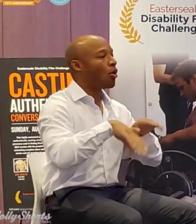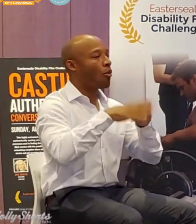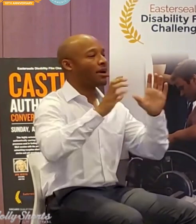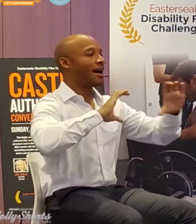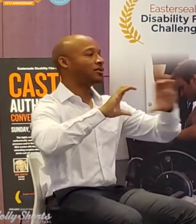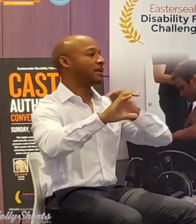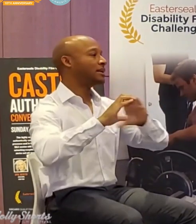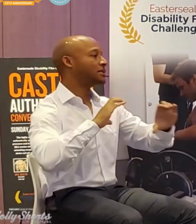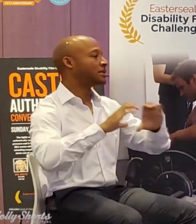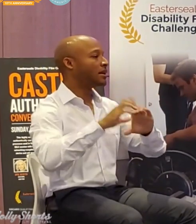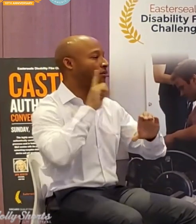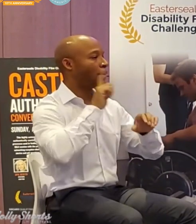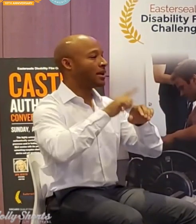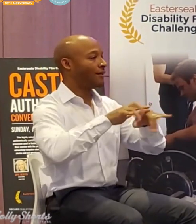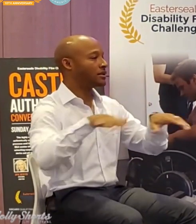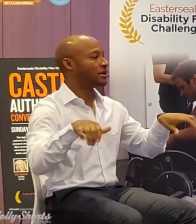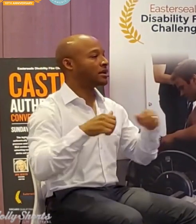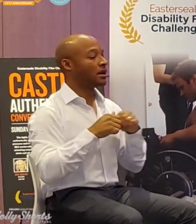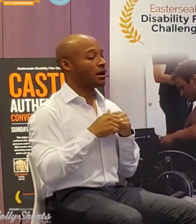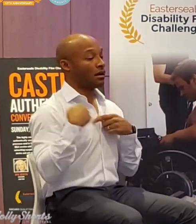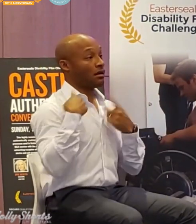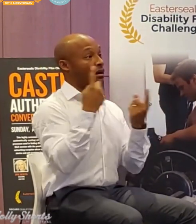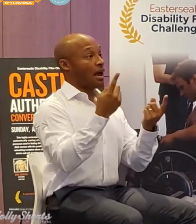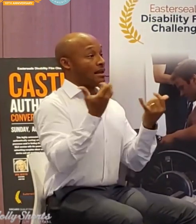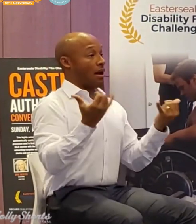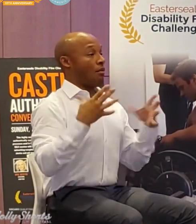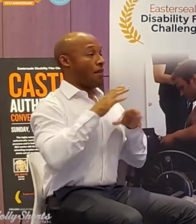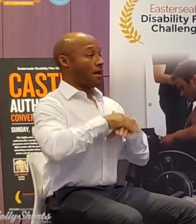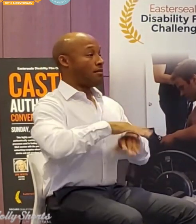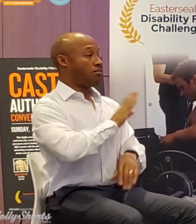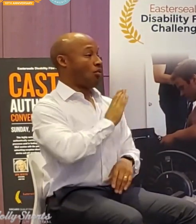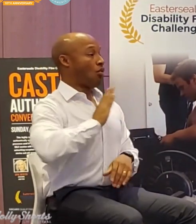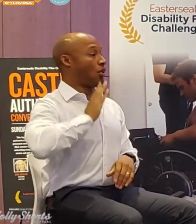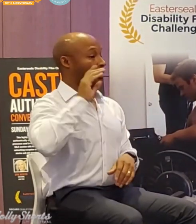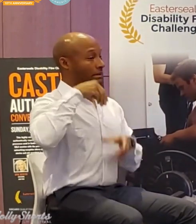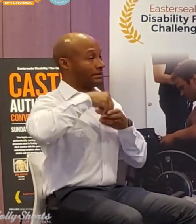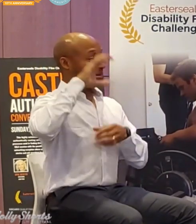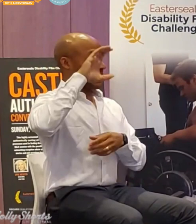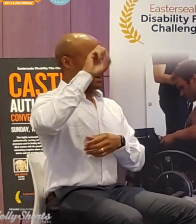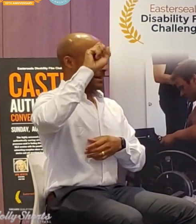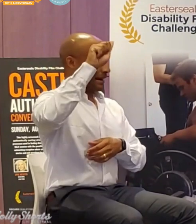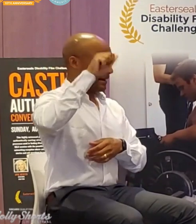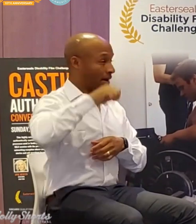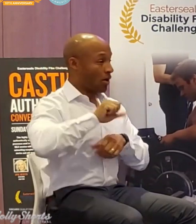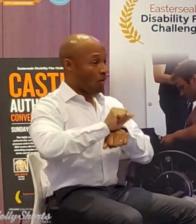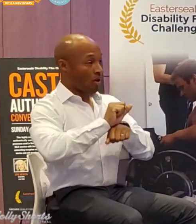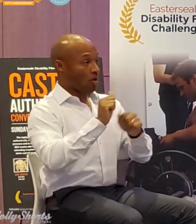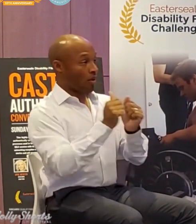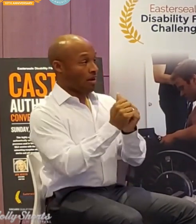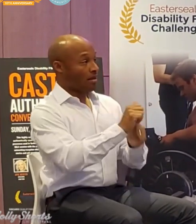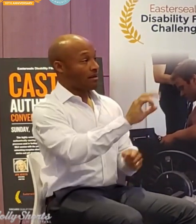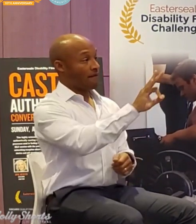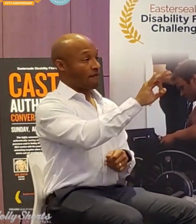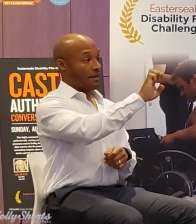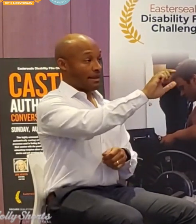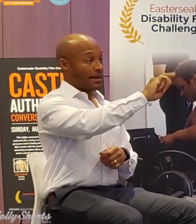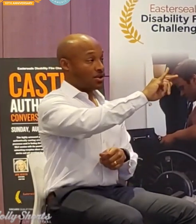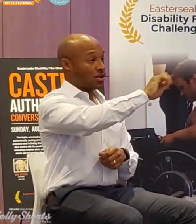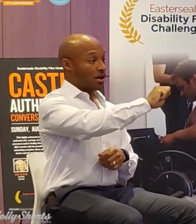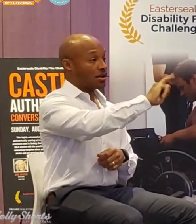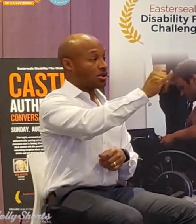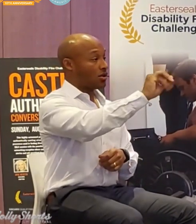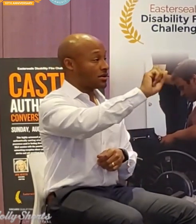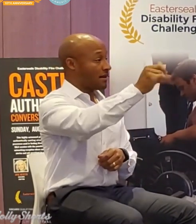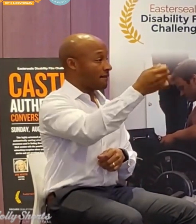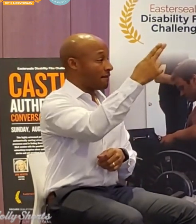the board of CSA. I'm a second year appointed and working under Felicia Joseph and Danielle Pretzfelder-Demchik, who also put this together. Thank